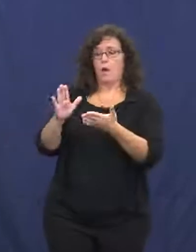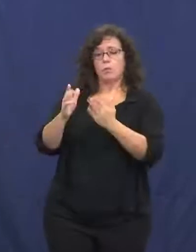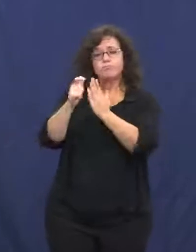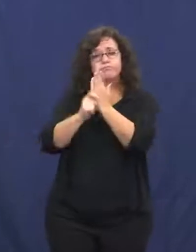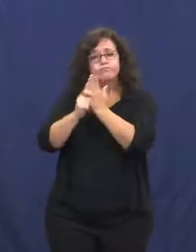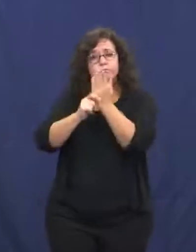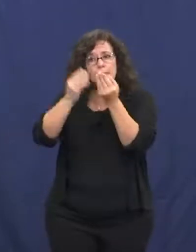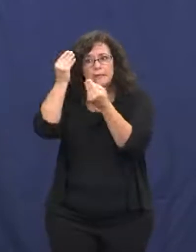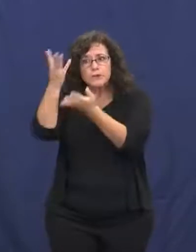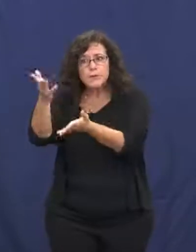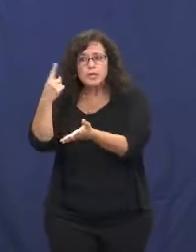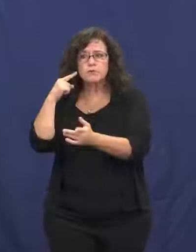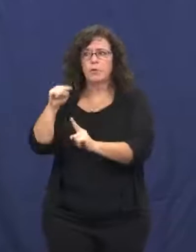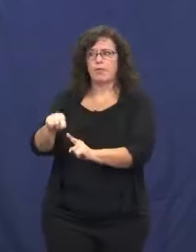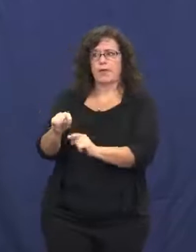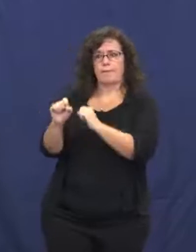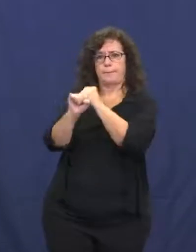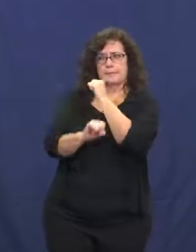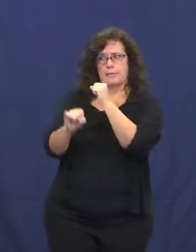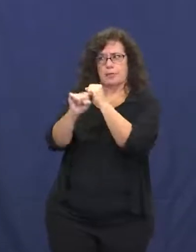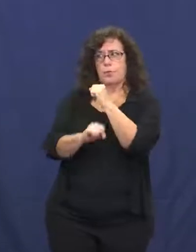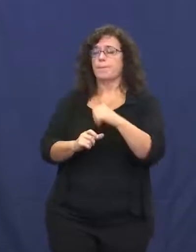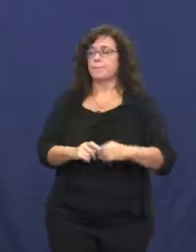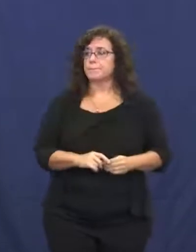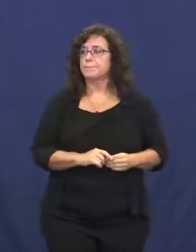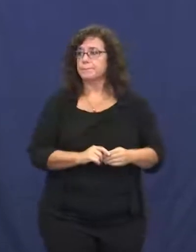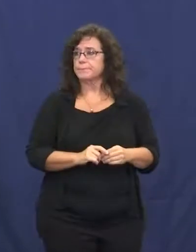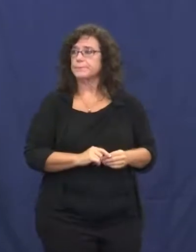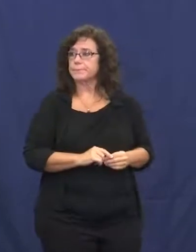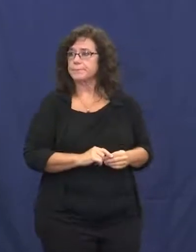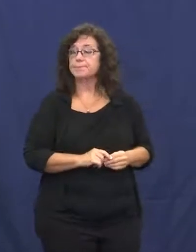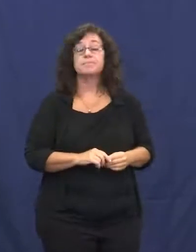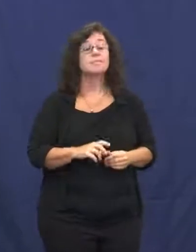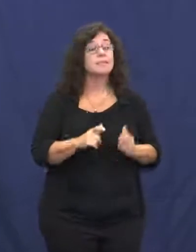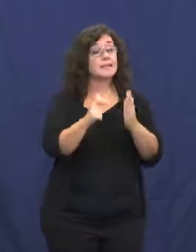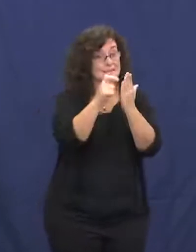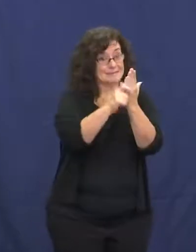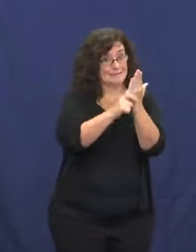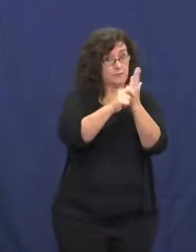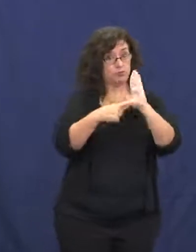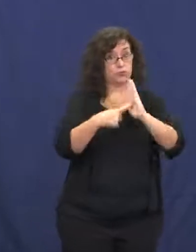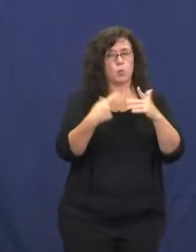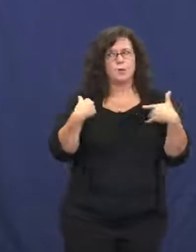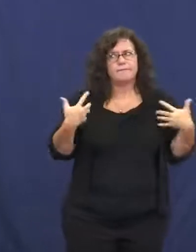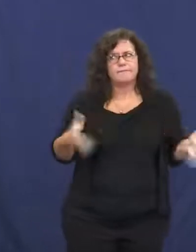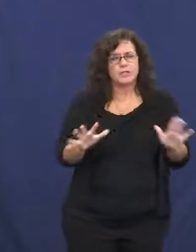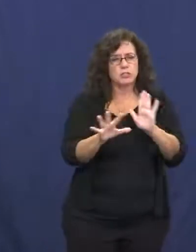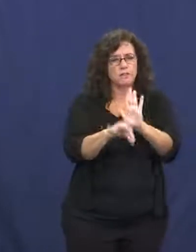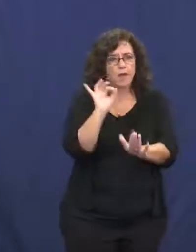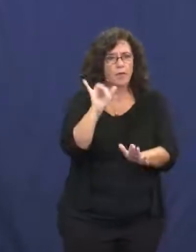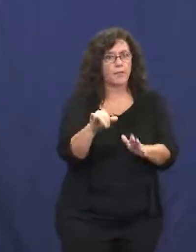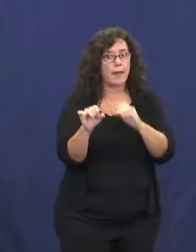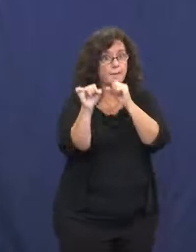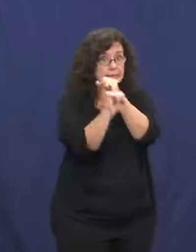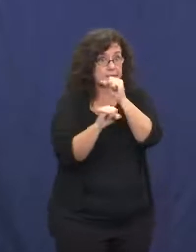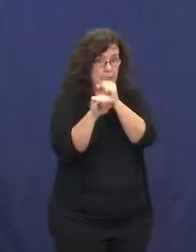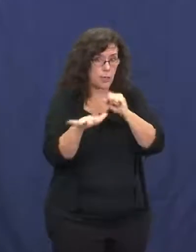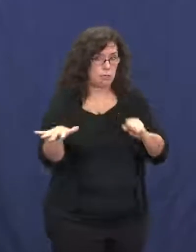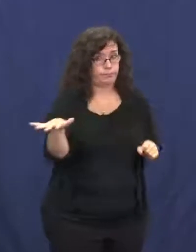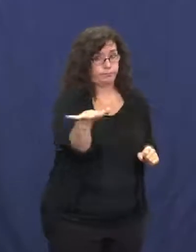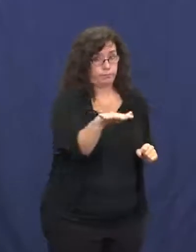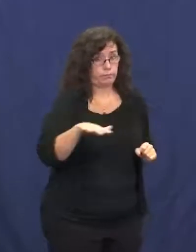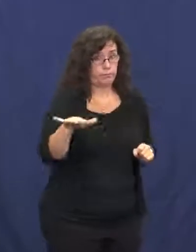mosquitoes. The literature indicated that we have identified this mosquito and that we are encouraging the public